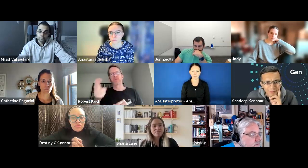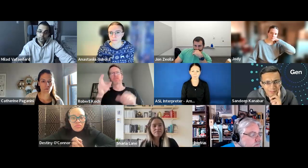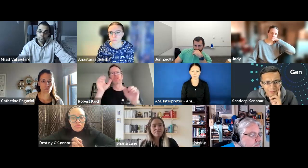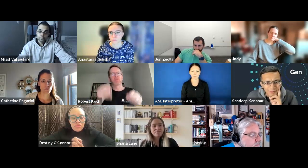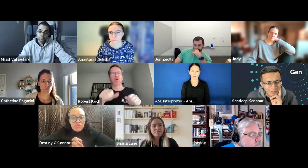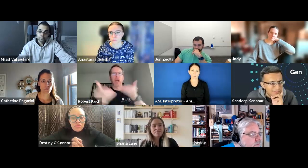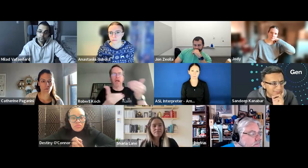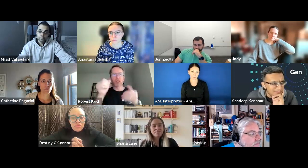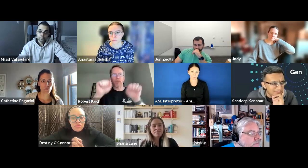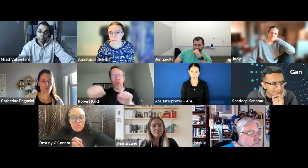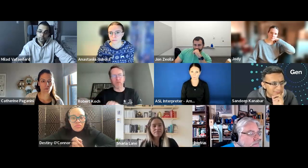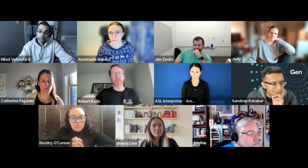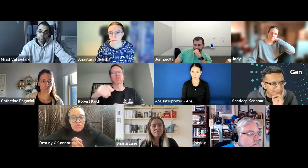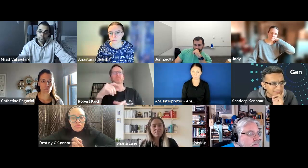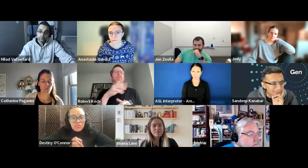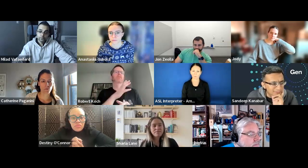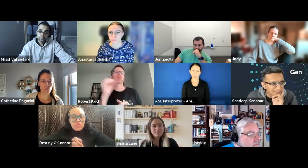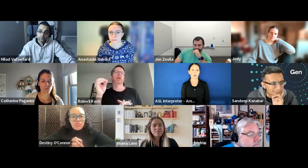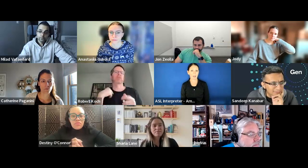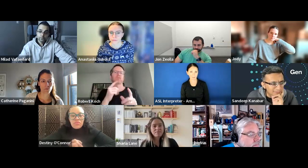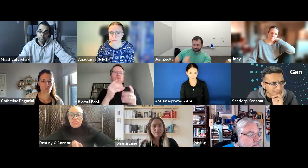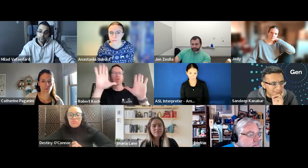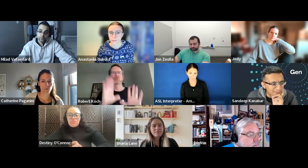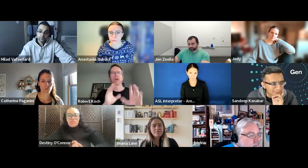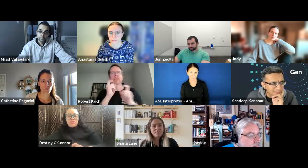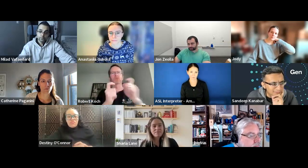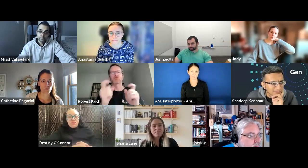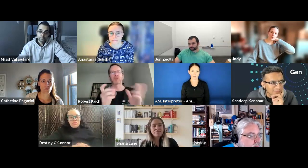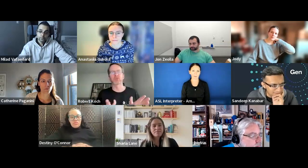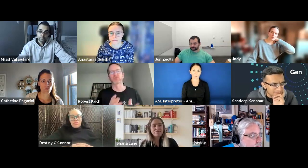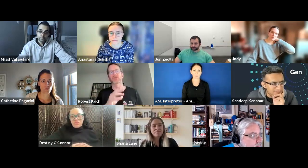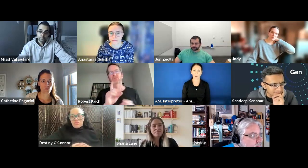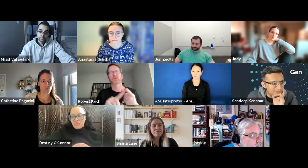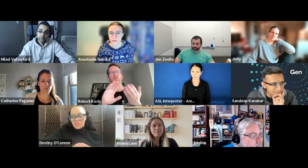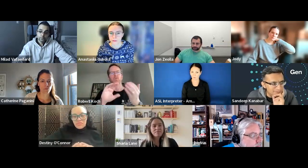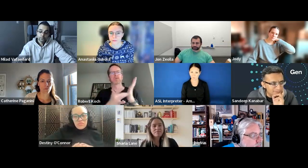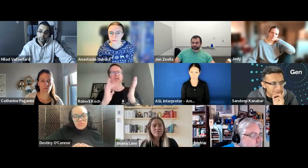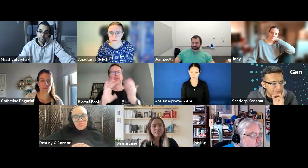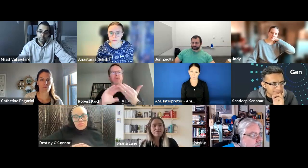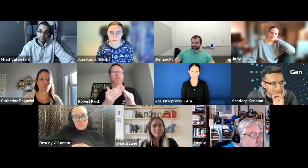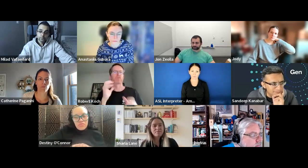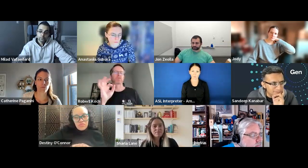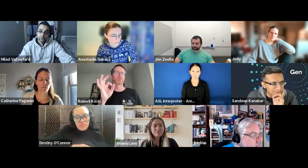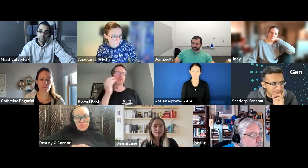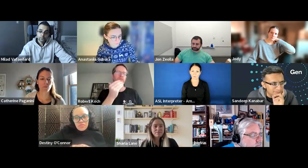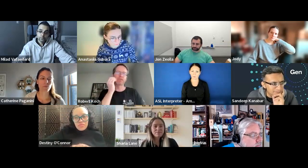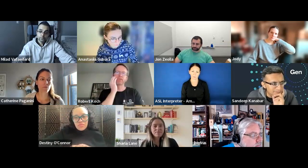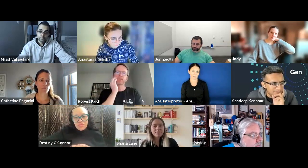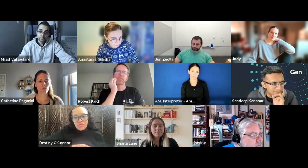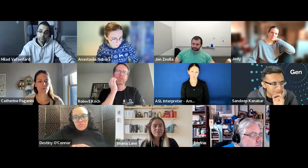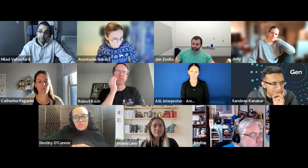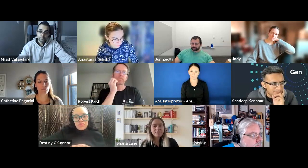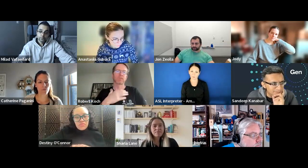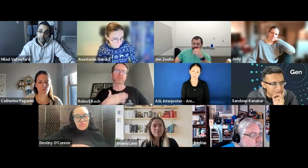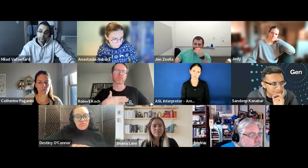show people that, you know, deaf and hard of hearing individuals have hiring potential and are great contributors to the, you